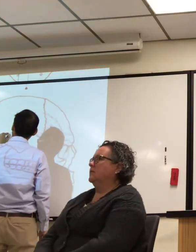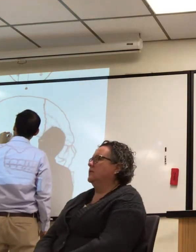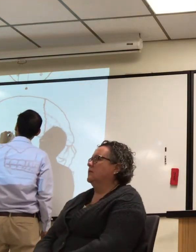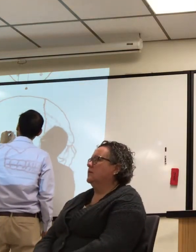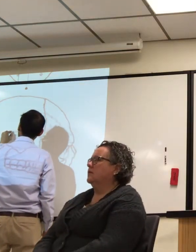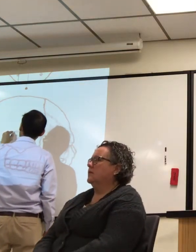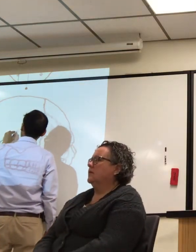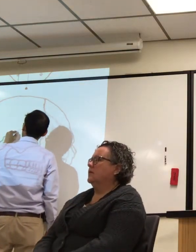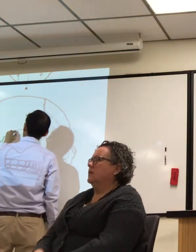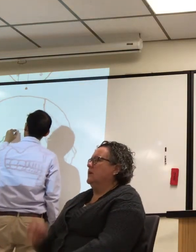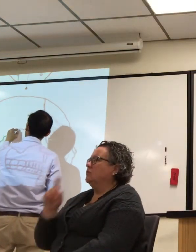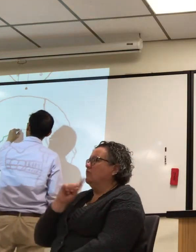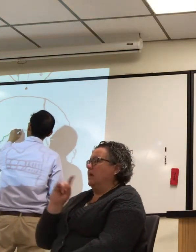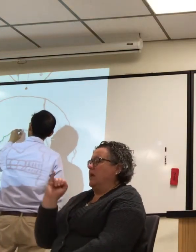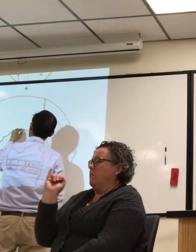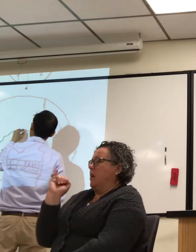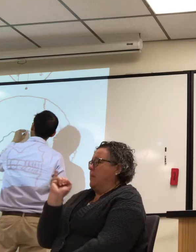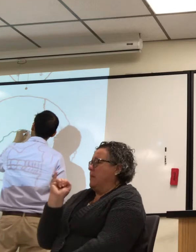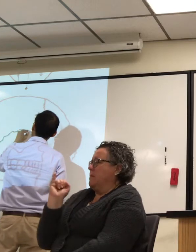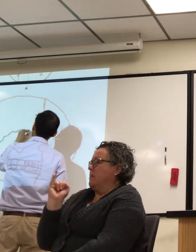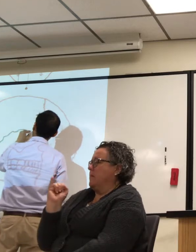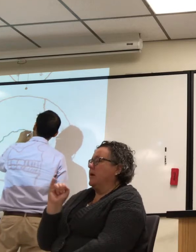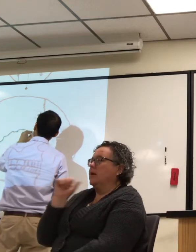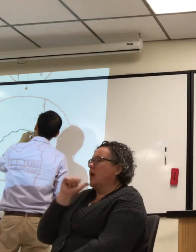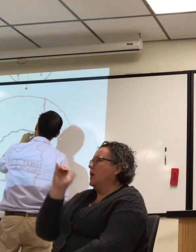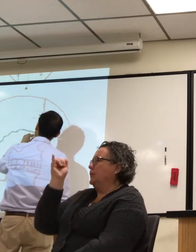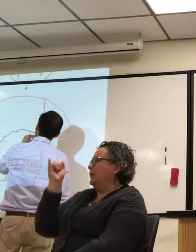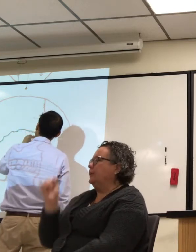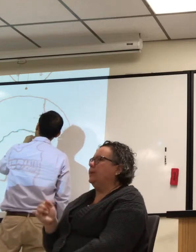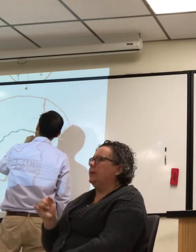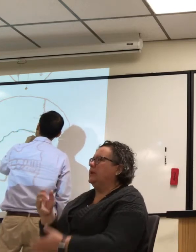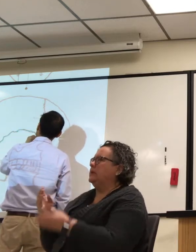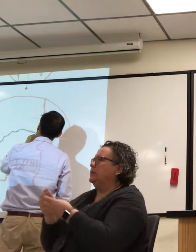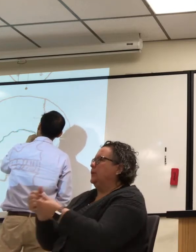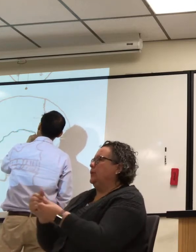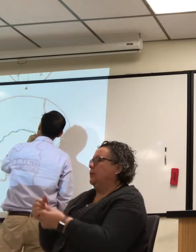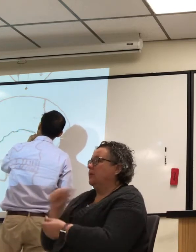They're jagged sutures. It's bone to bone like that.